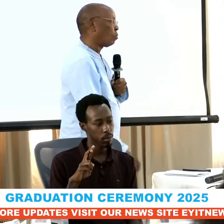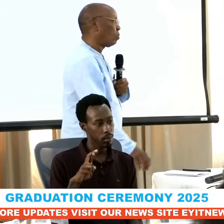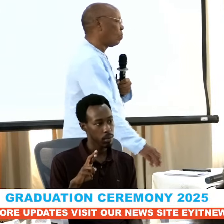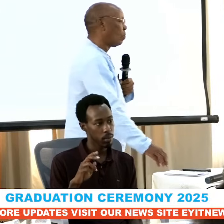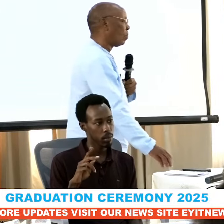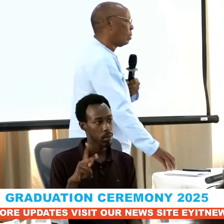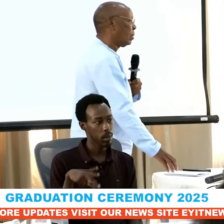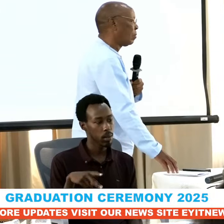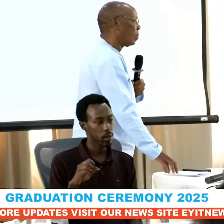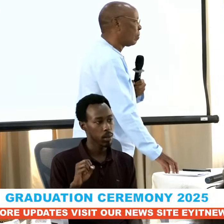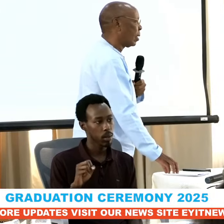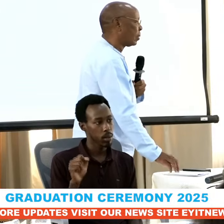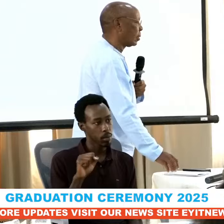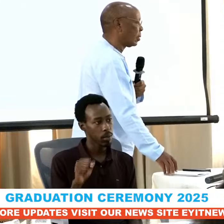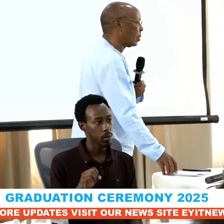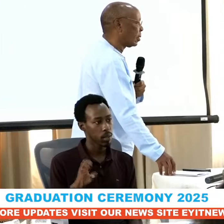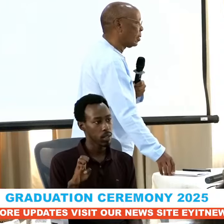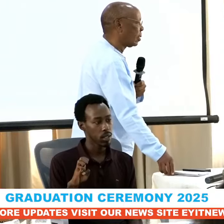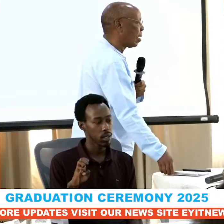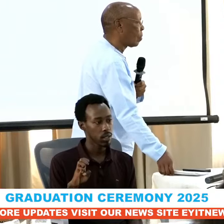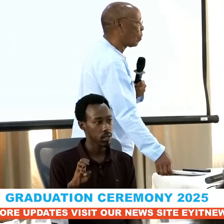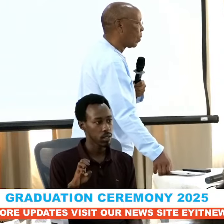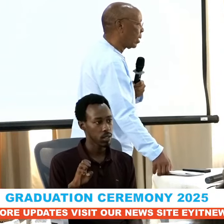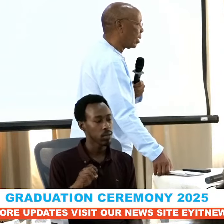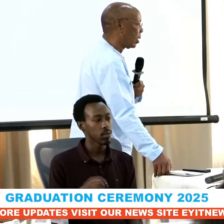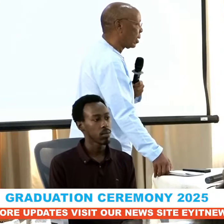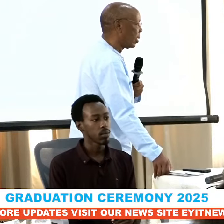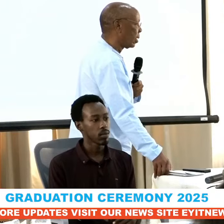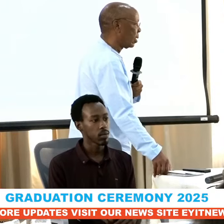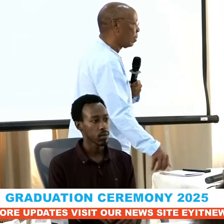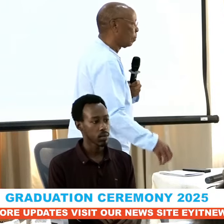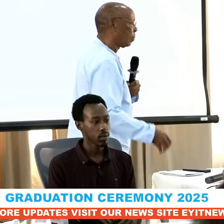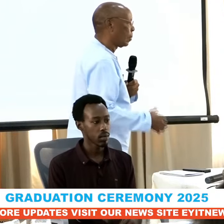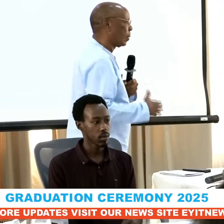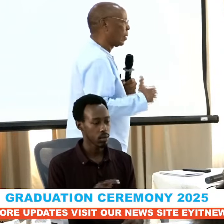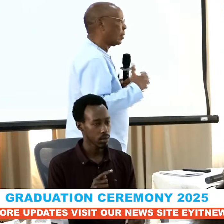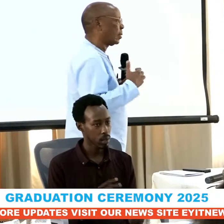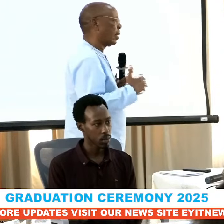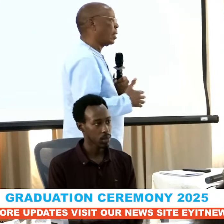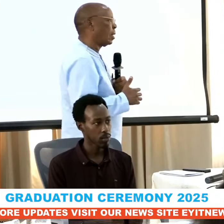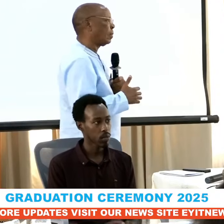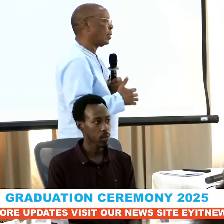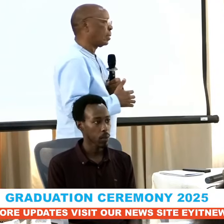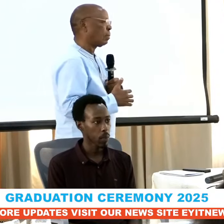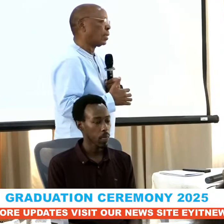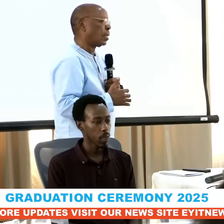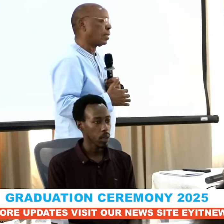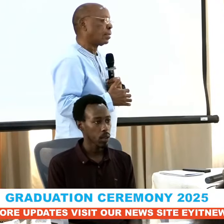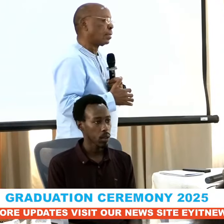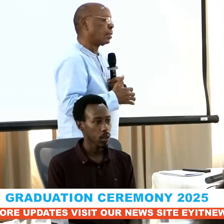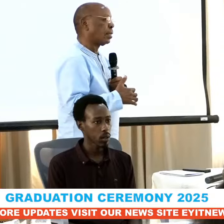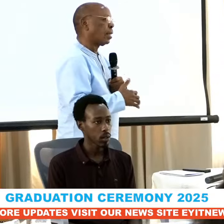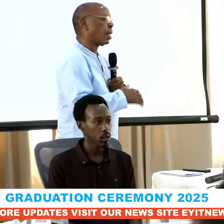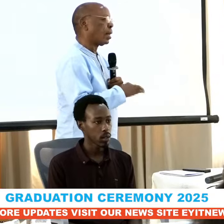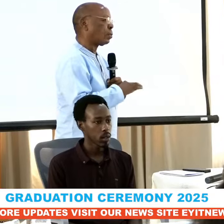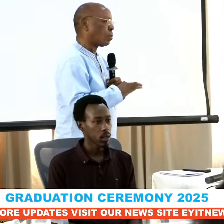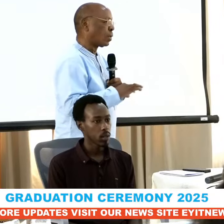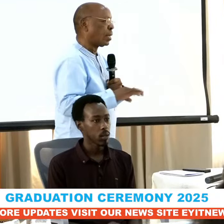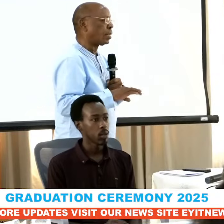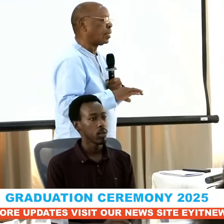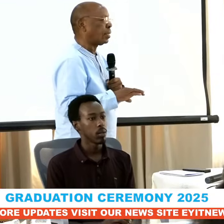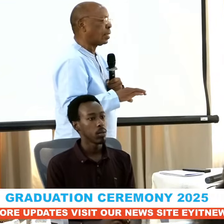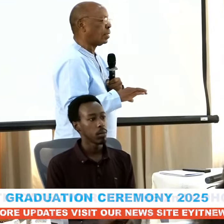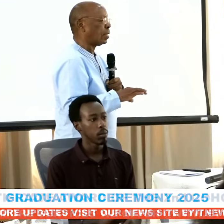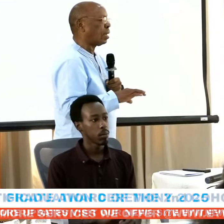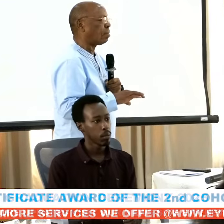It's true the Ministry of Health is now requiring sign language interpreters at all